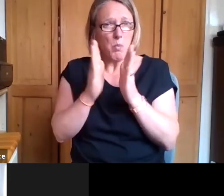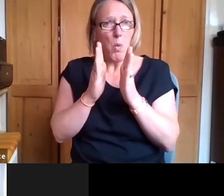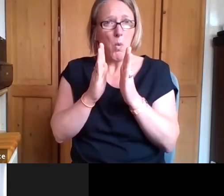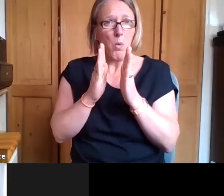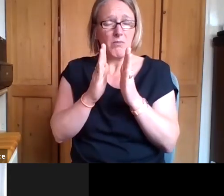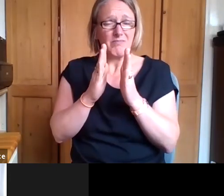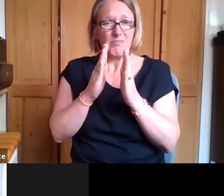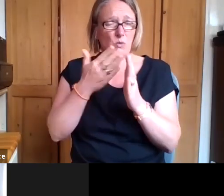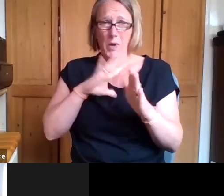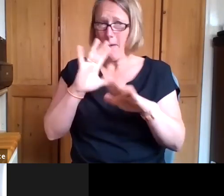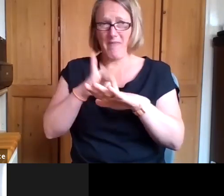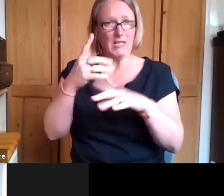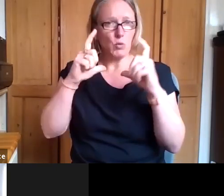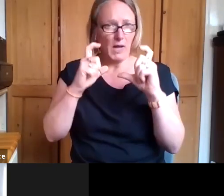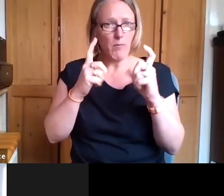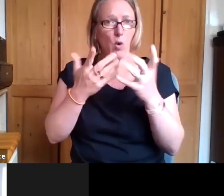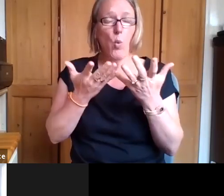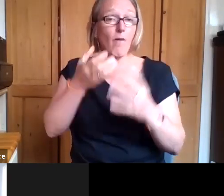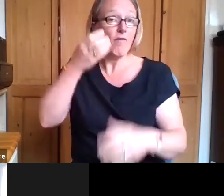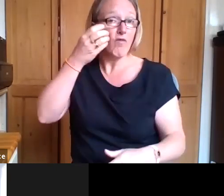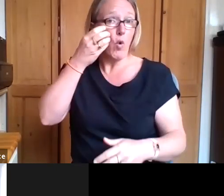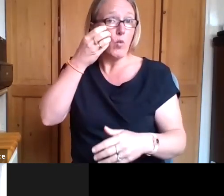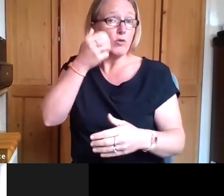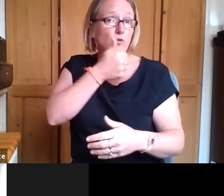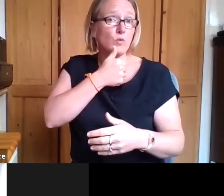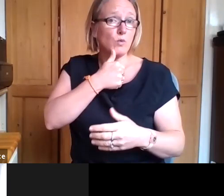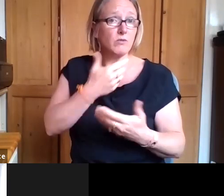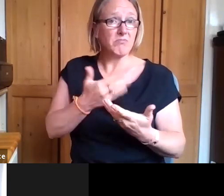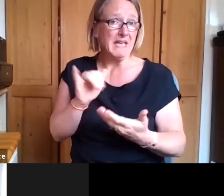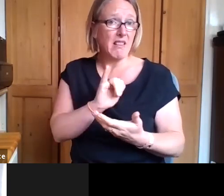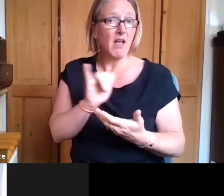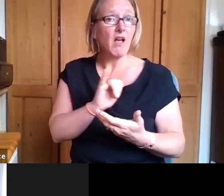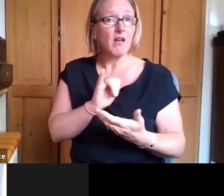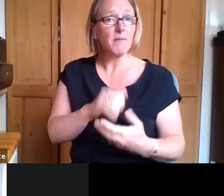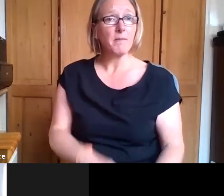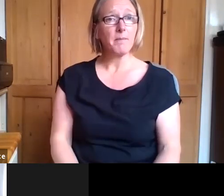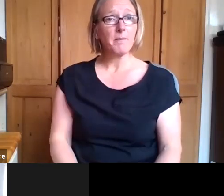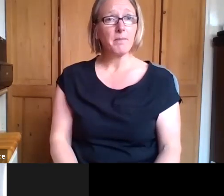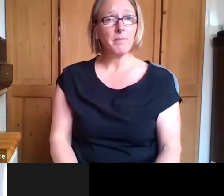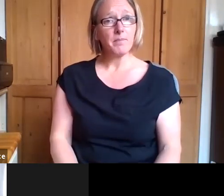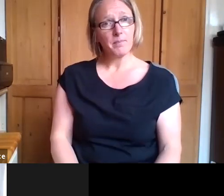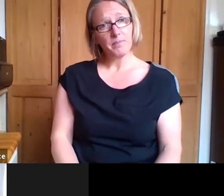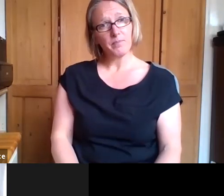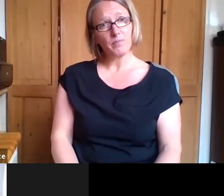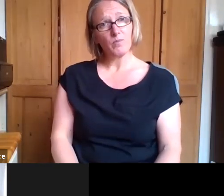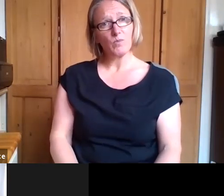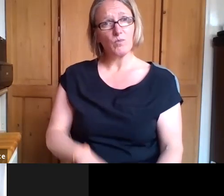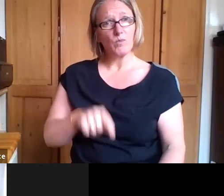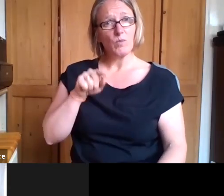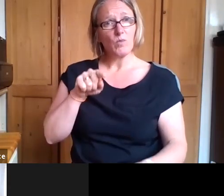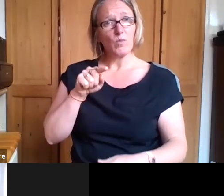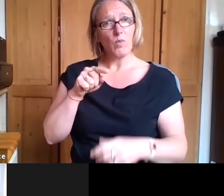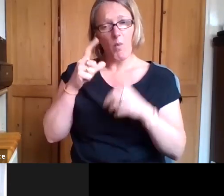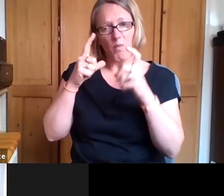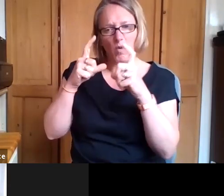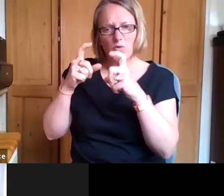professional one, or you can use your phone. I think it will work just as well, because you're just taking a few pictures. It's not like